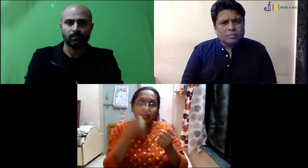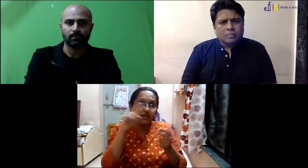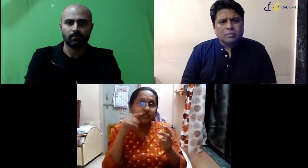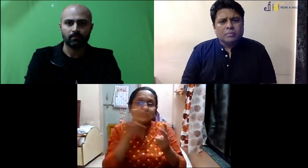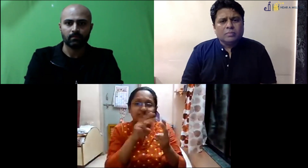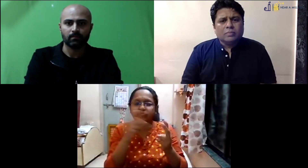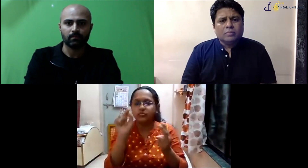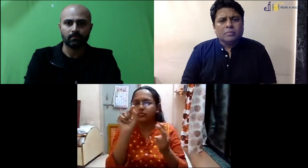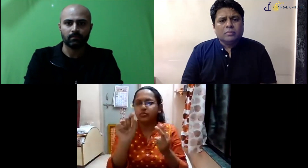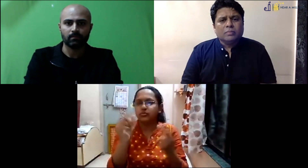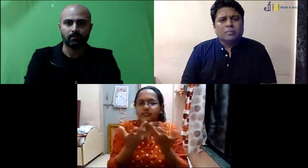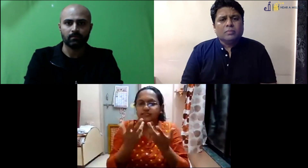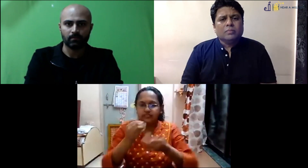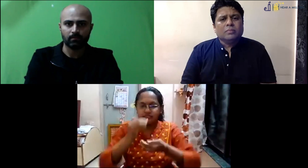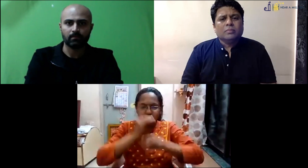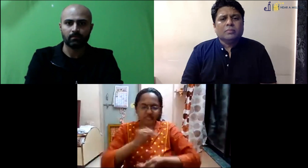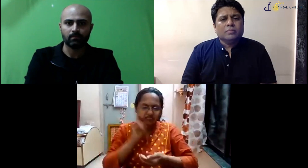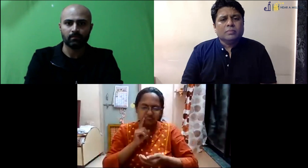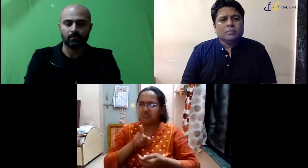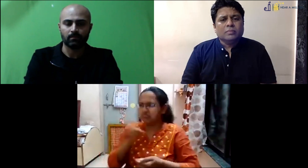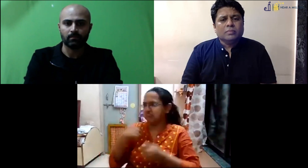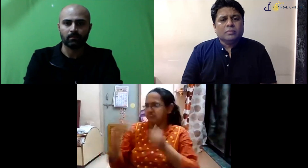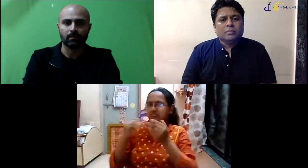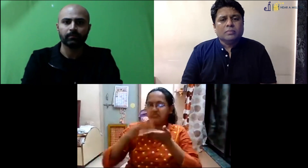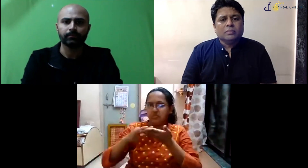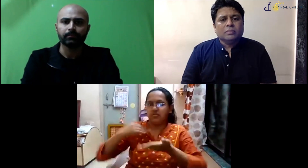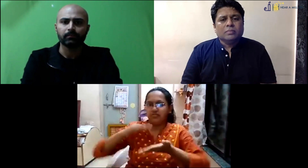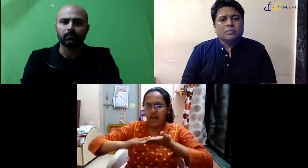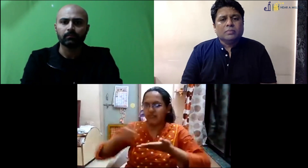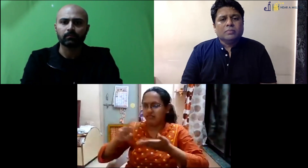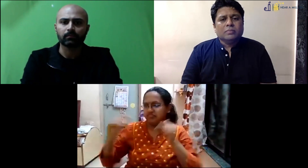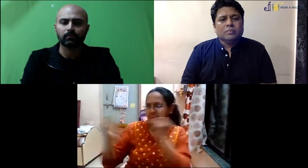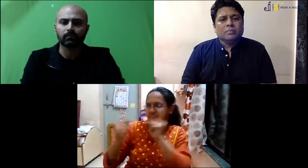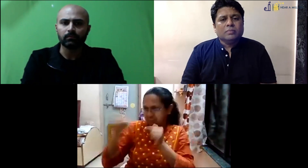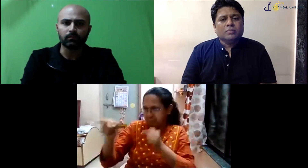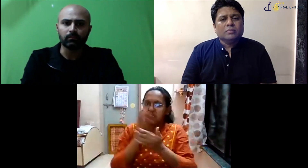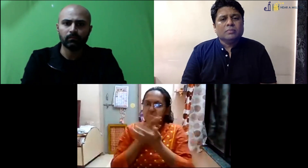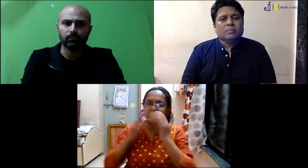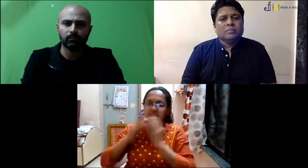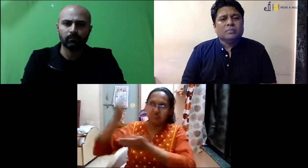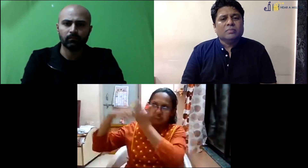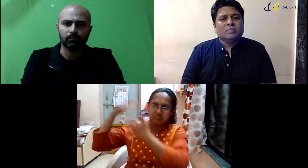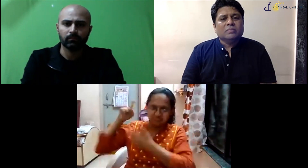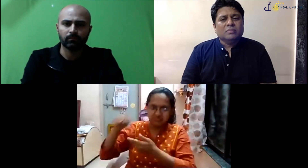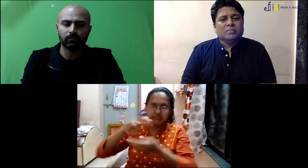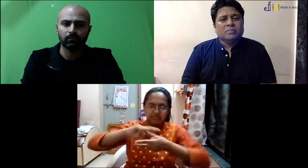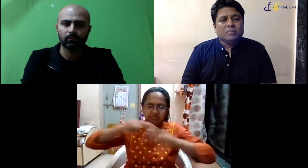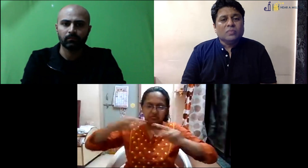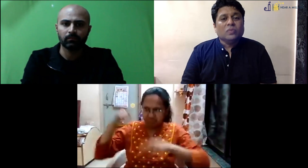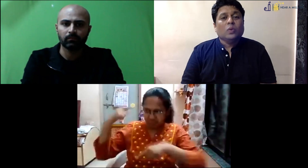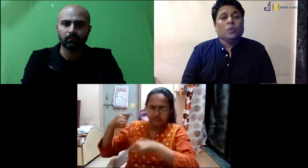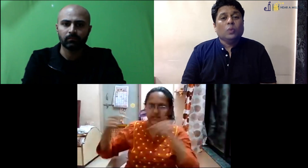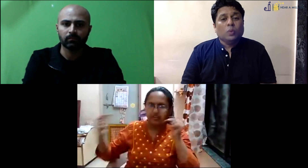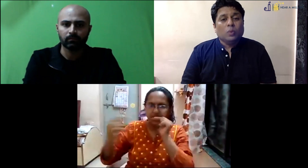and there will be the parents who are not aware. So so whenever we have the deaf child, so